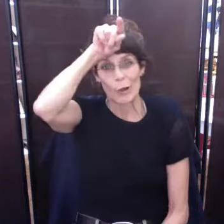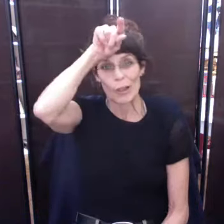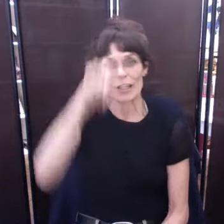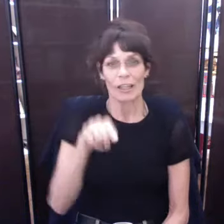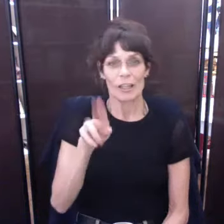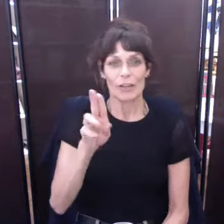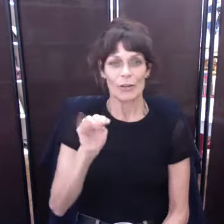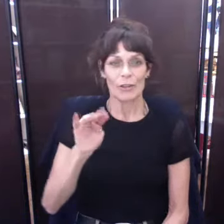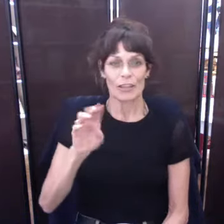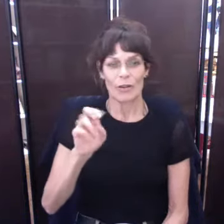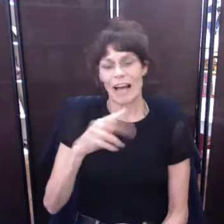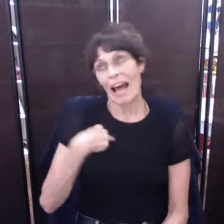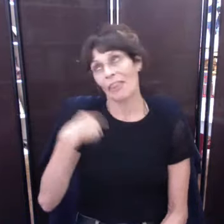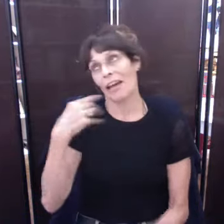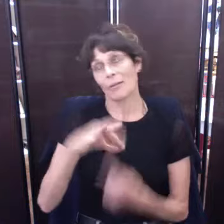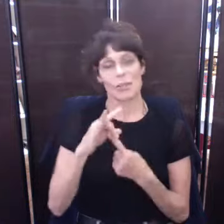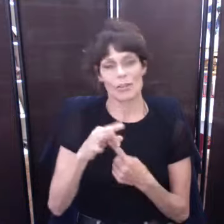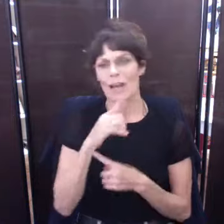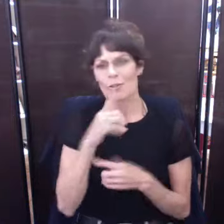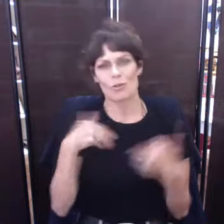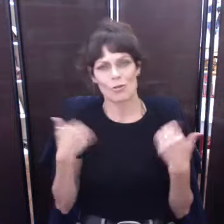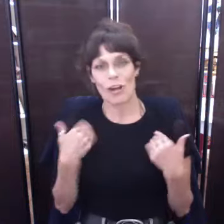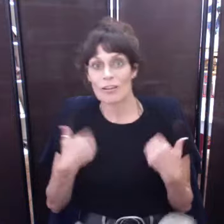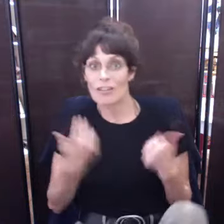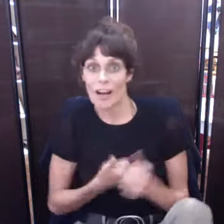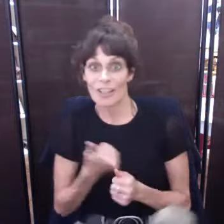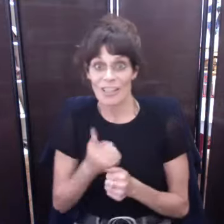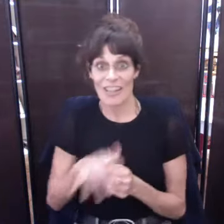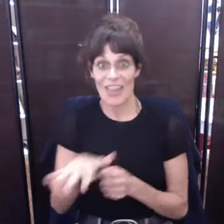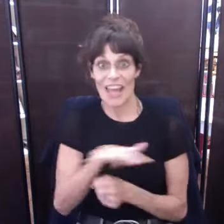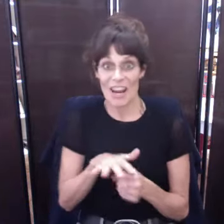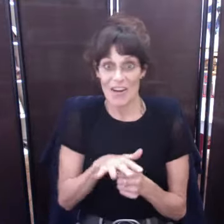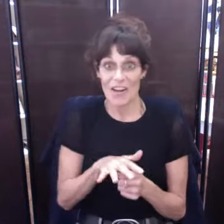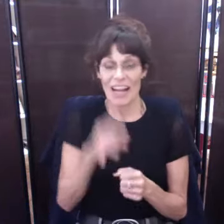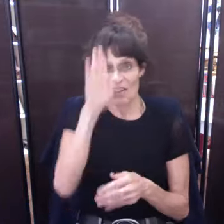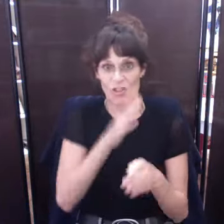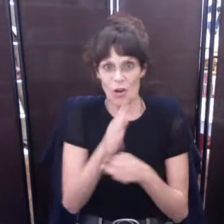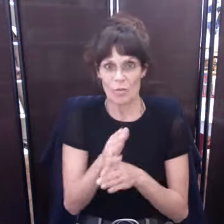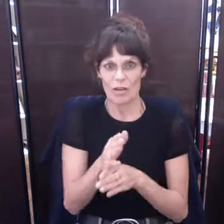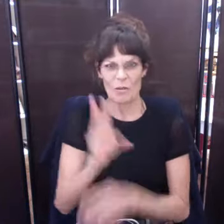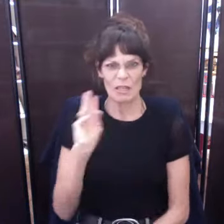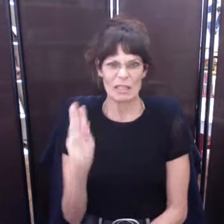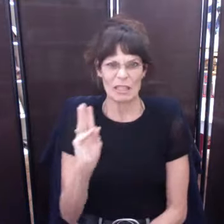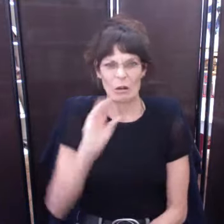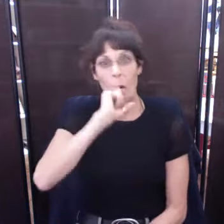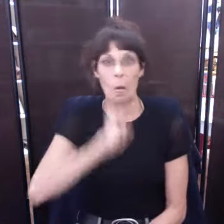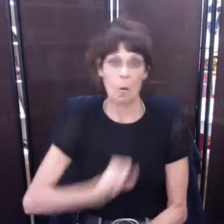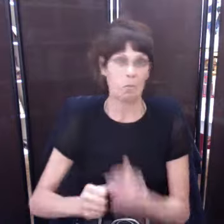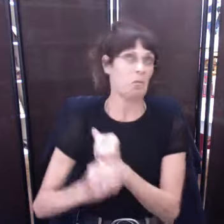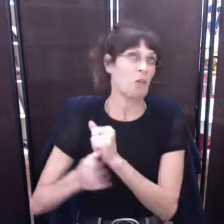unique. I thought I was too young. I was the youngest around that area. I got sober and there was like 6 old farts. And let me tell you about my first meeting. It's